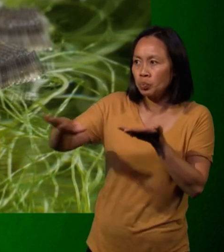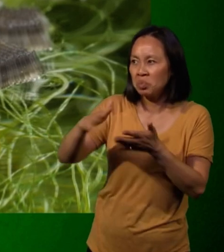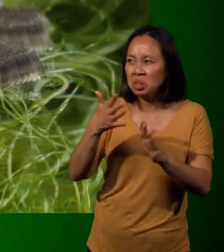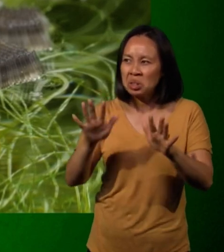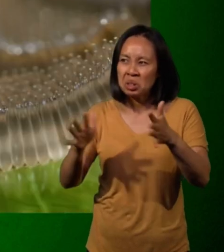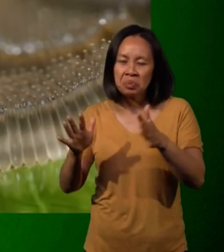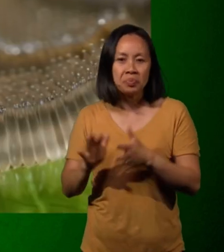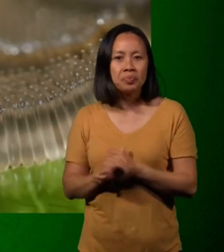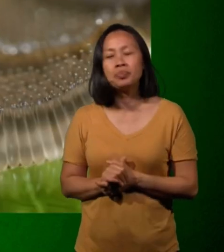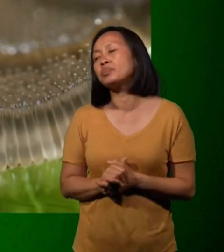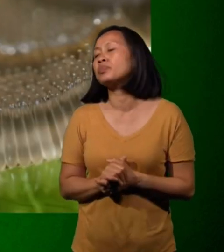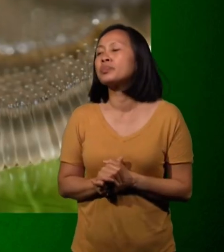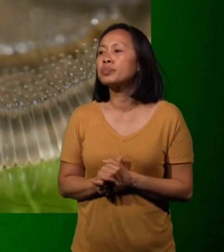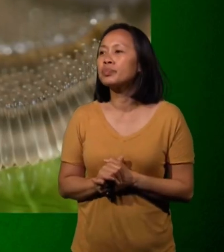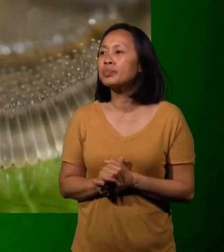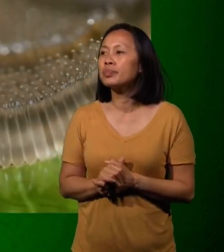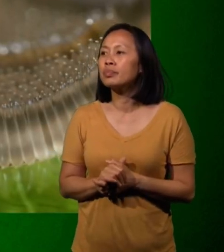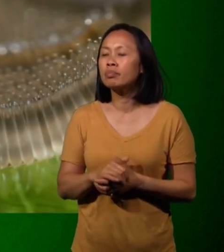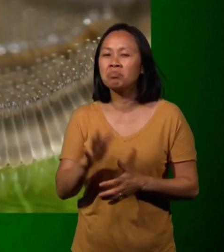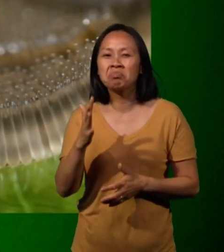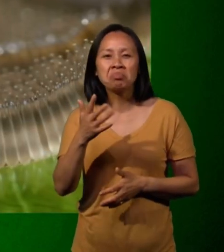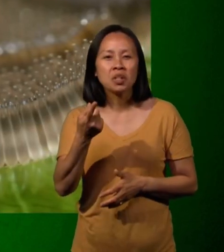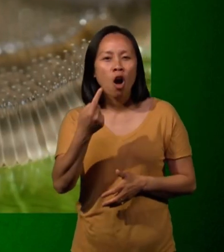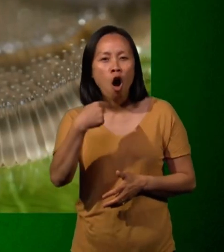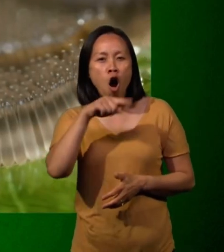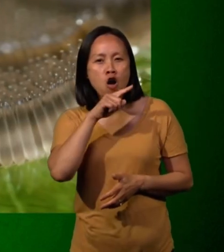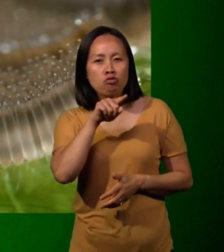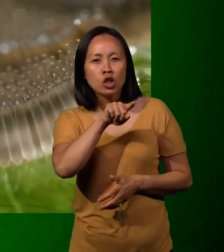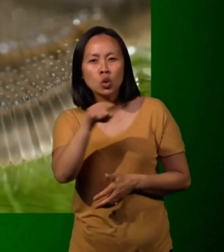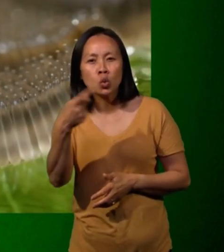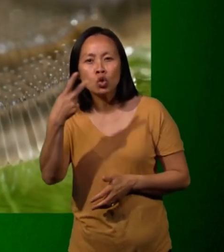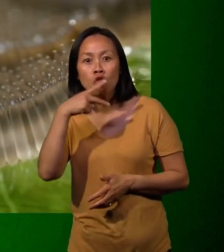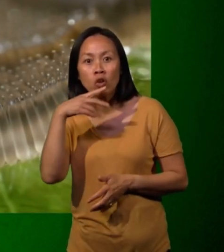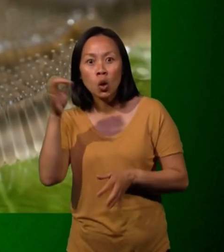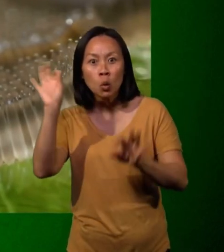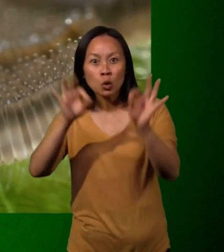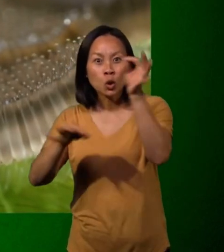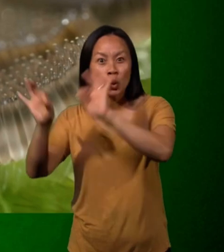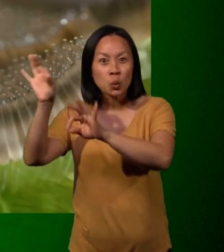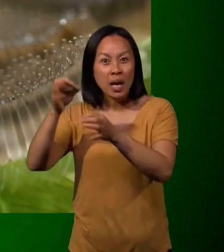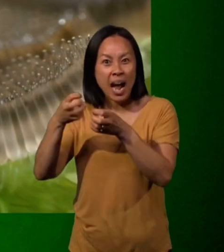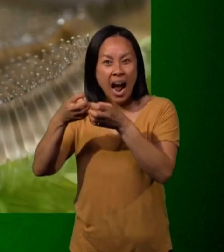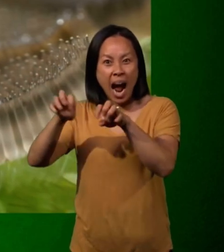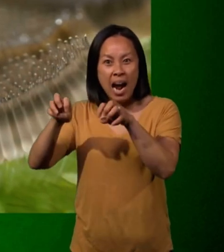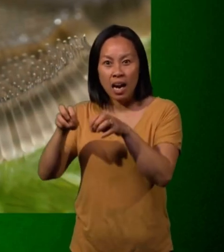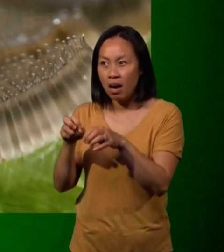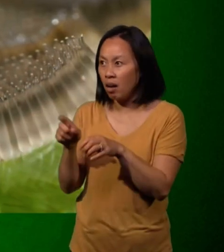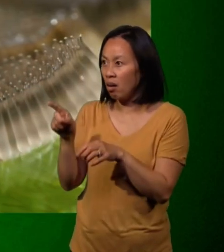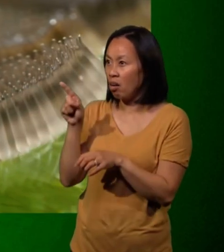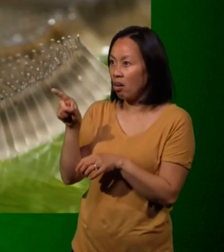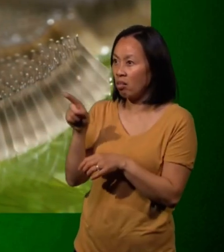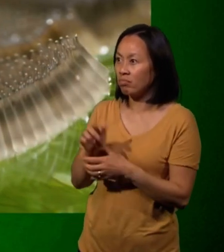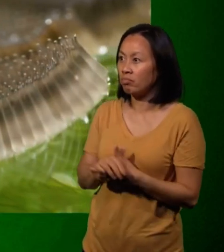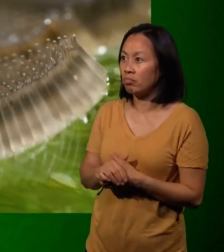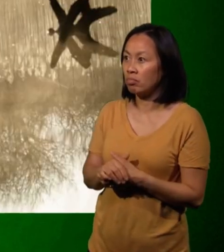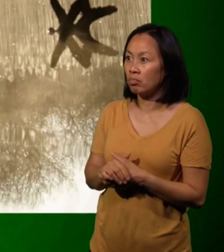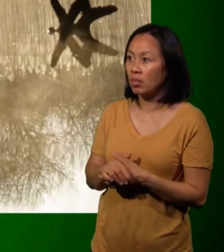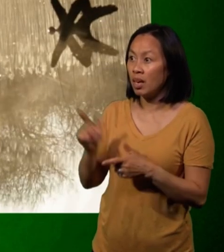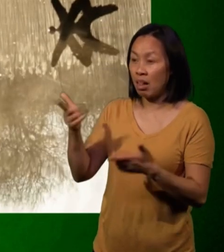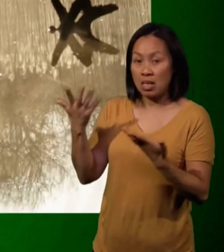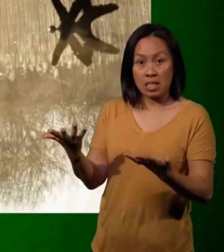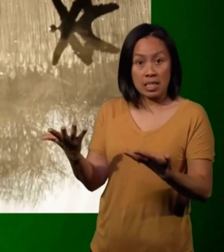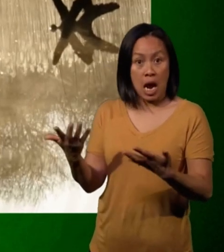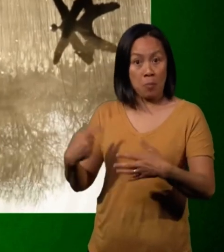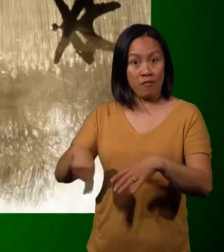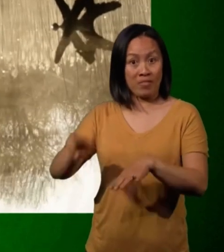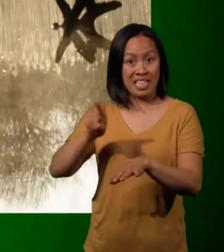Each of these floating rafts holds between 100 and 200 mosquito eggs, a common sight at this